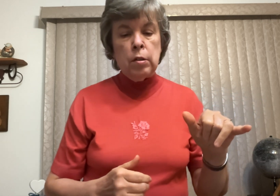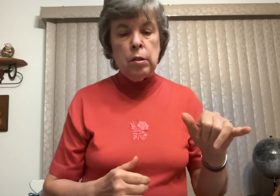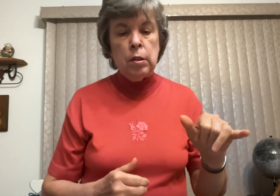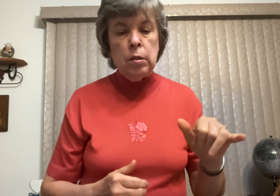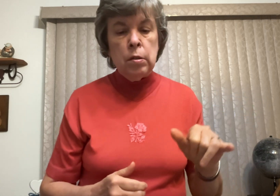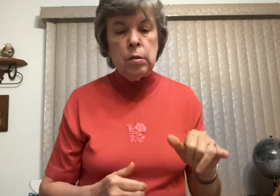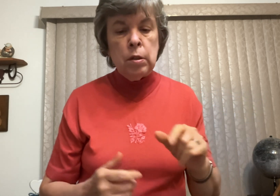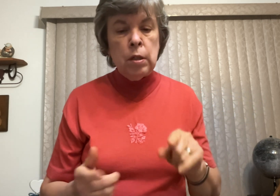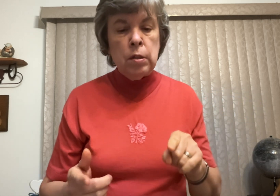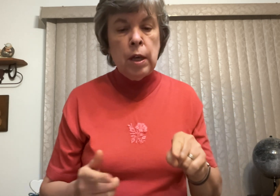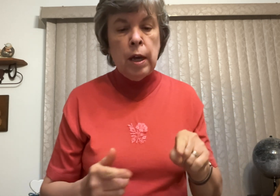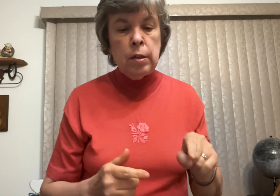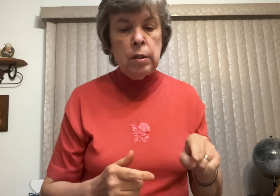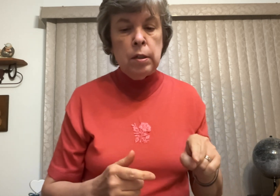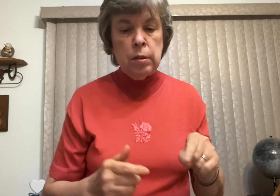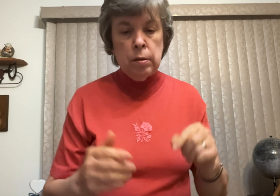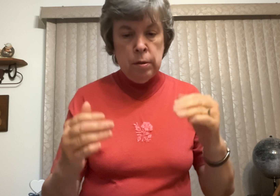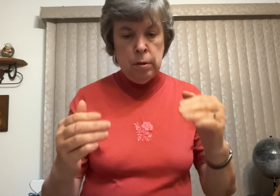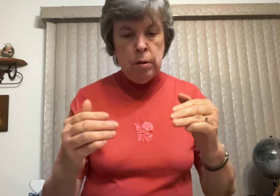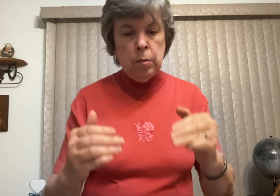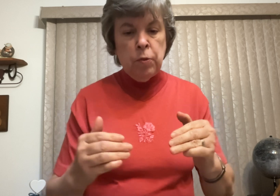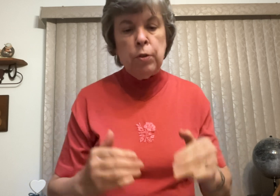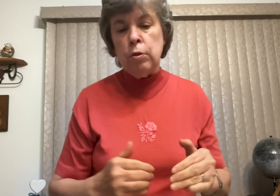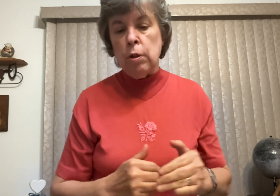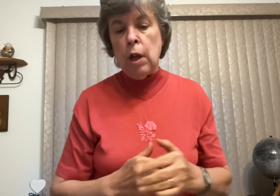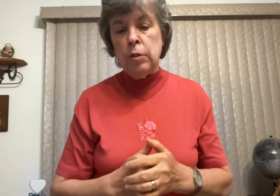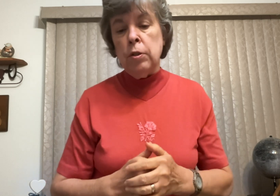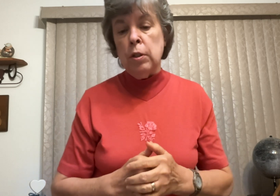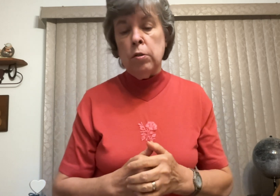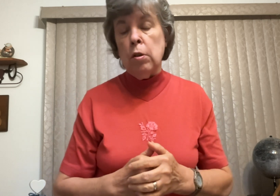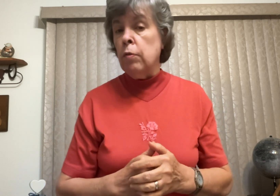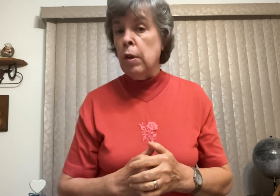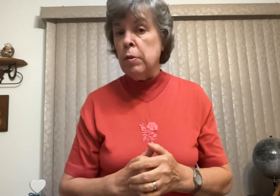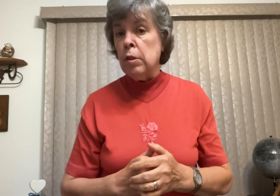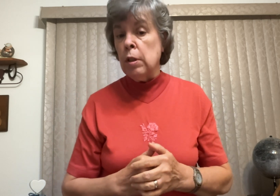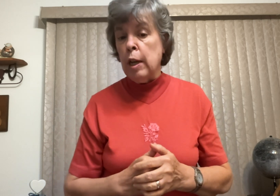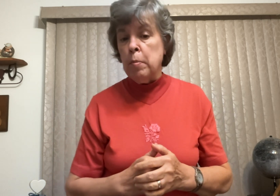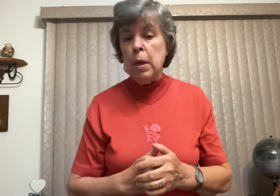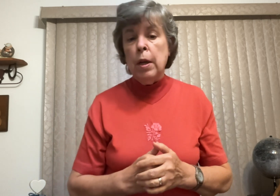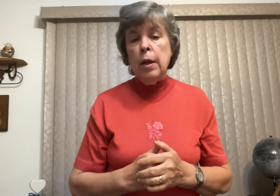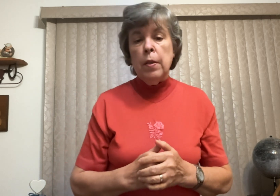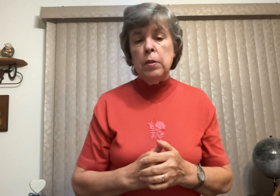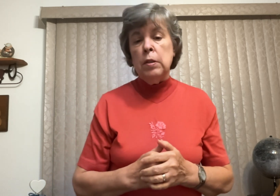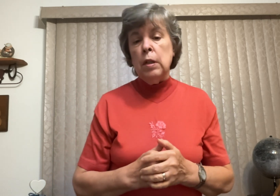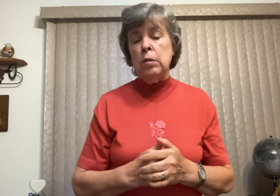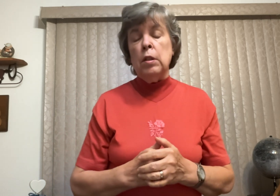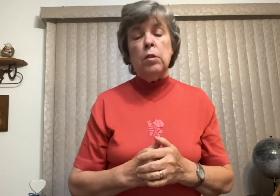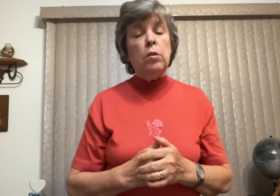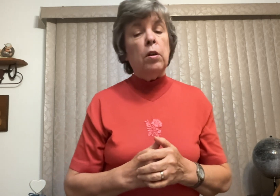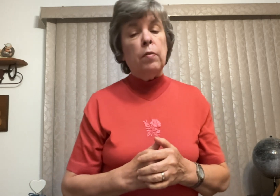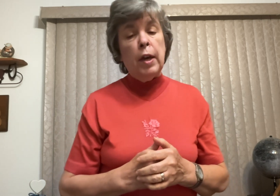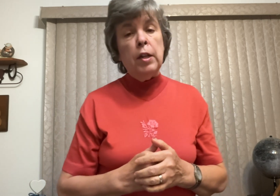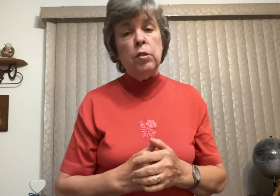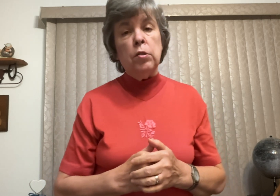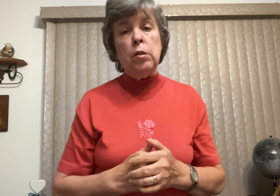actually says that in some future lines, sing the song forever to the Lamb. This says sing the song of ages to the